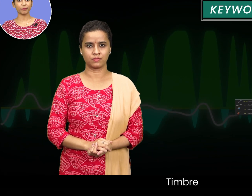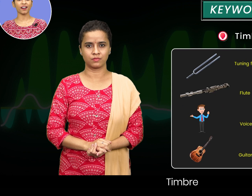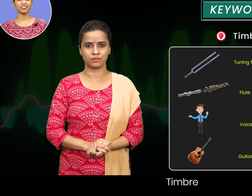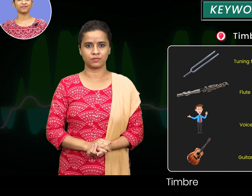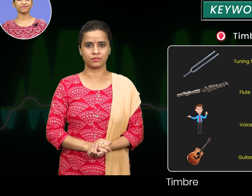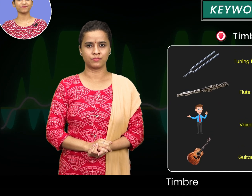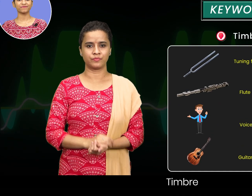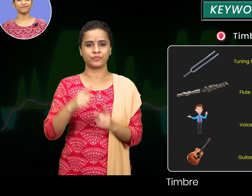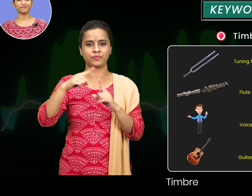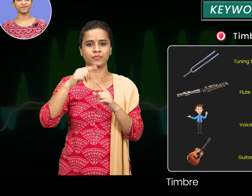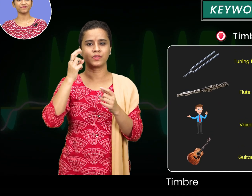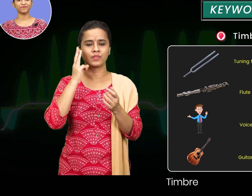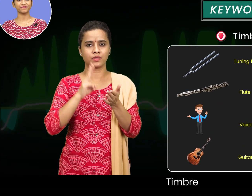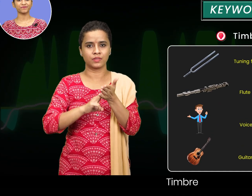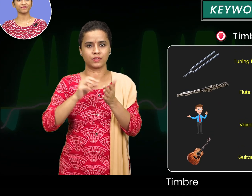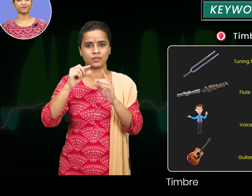timbre,